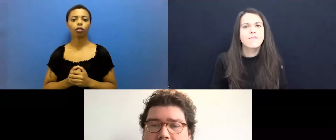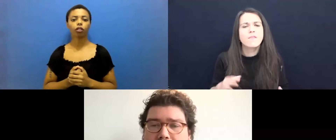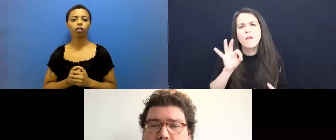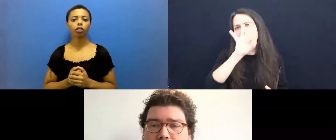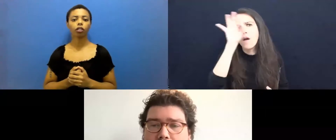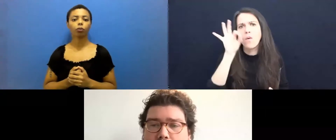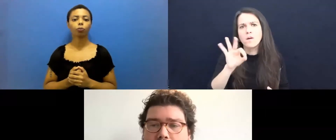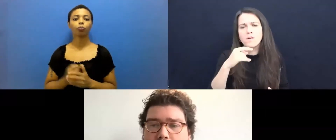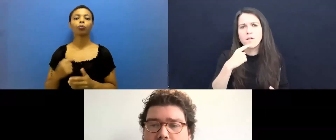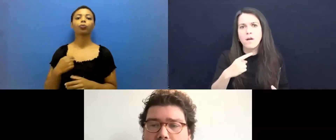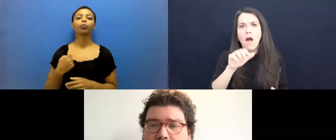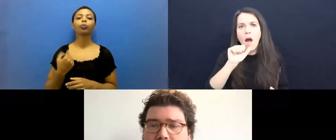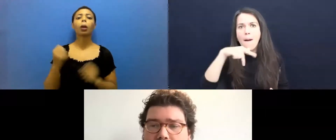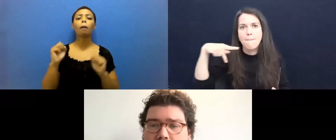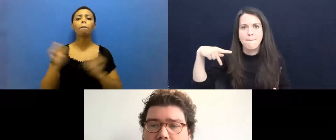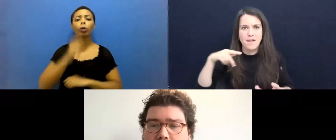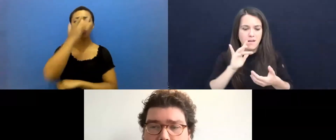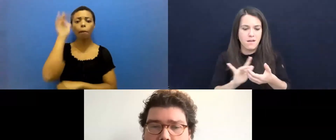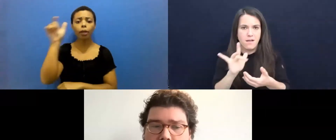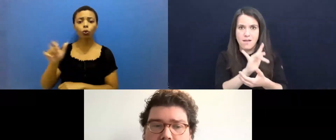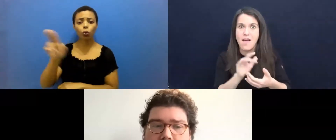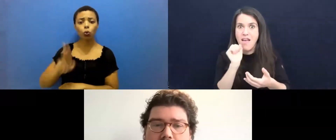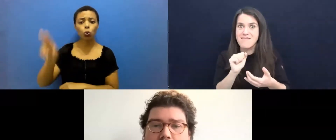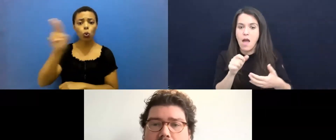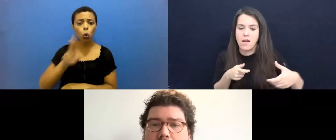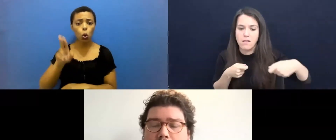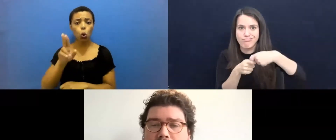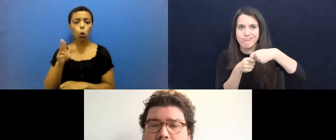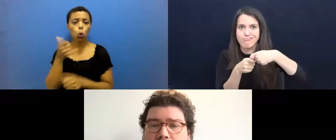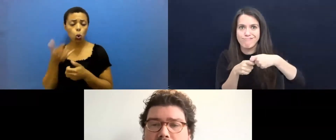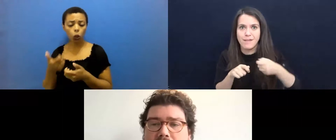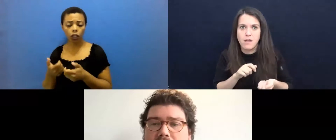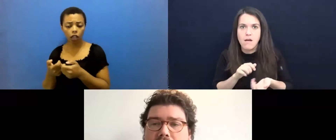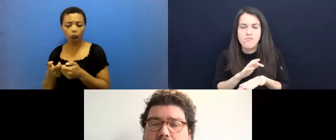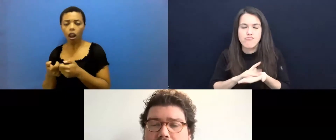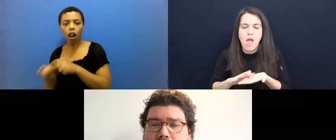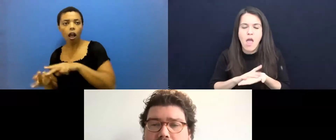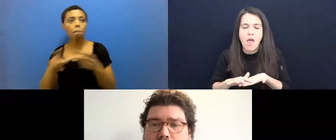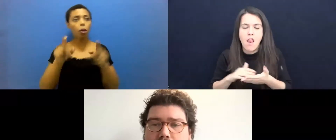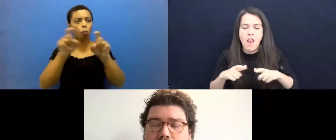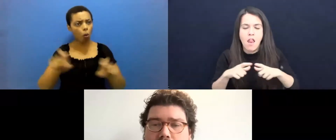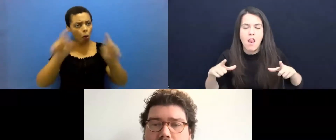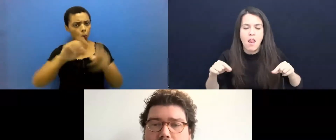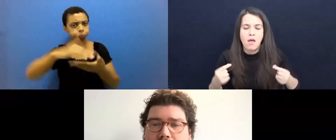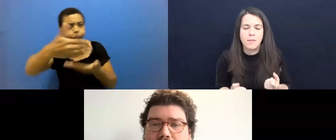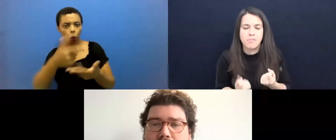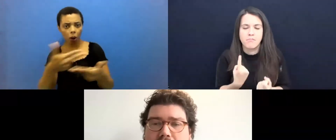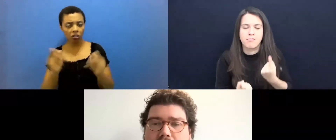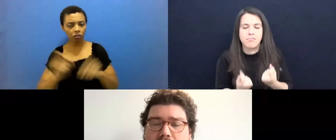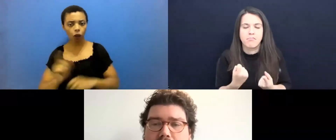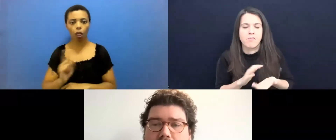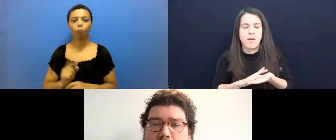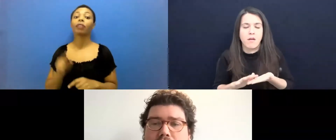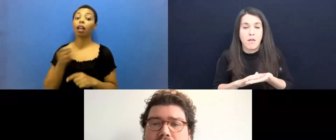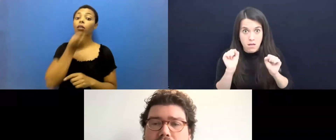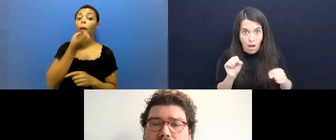the apps with a mobile Braille display or keyboard? This is actually a good question